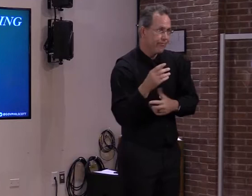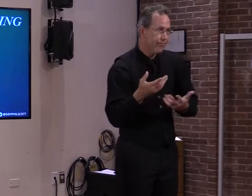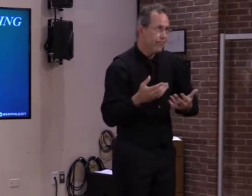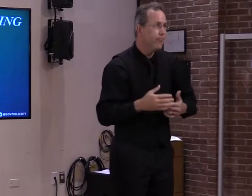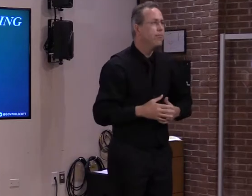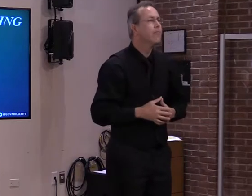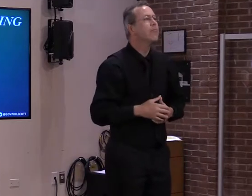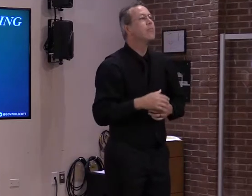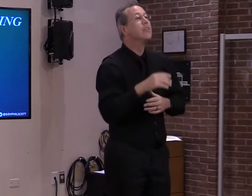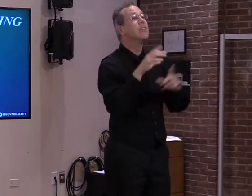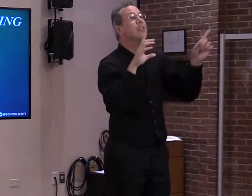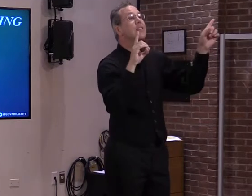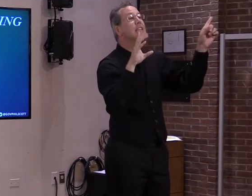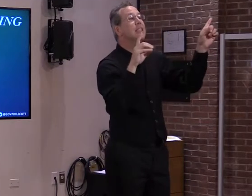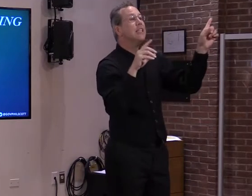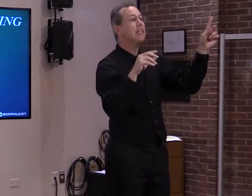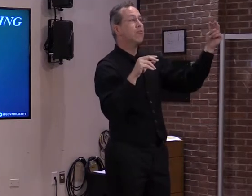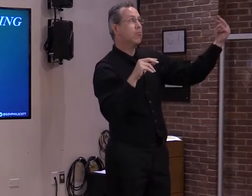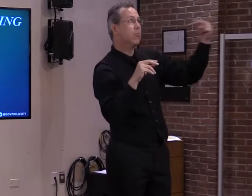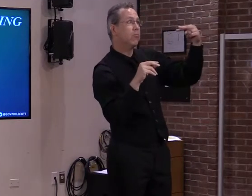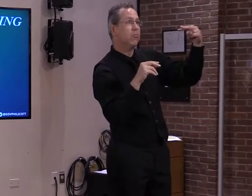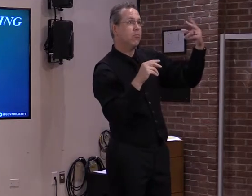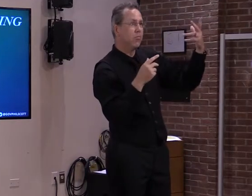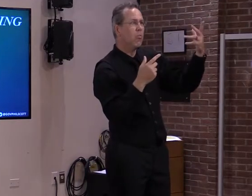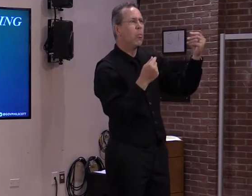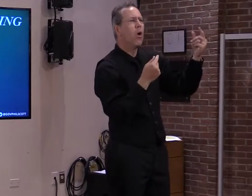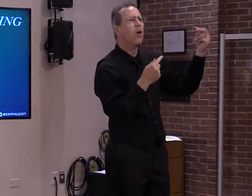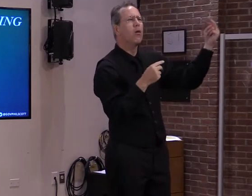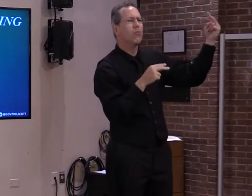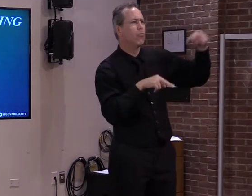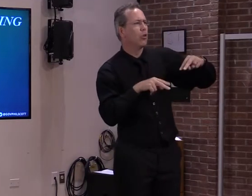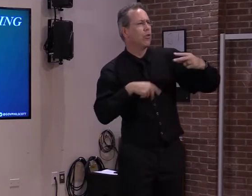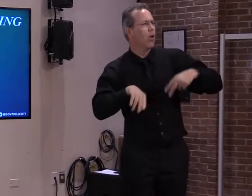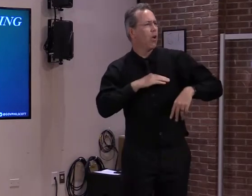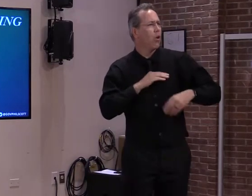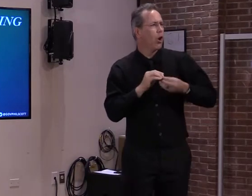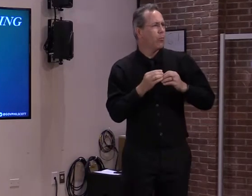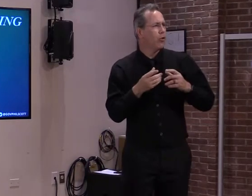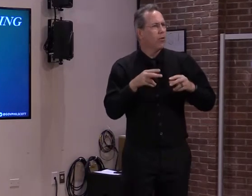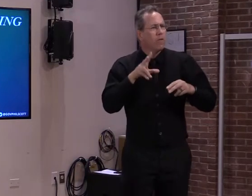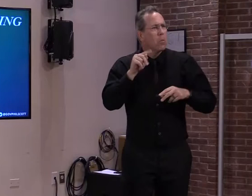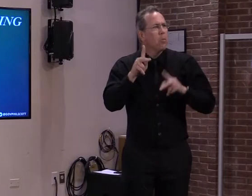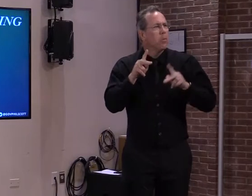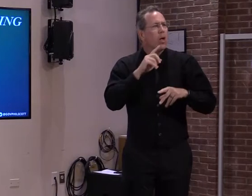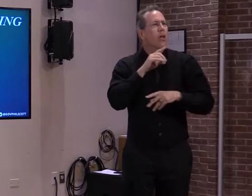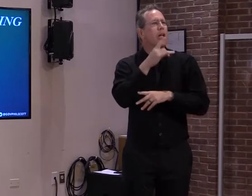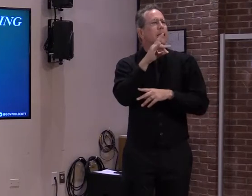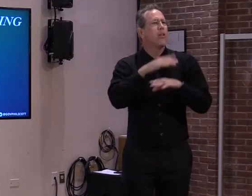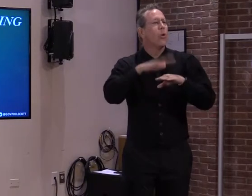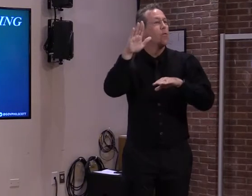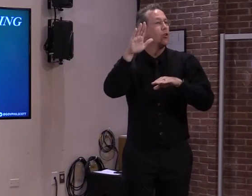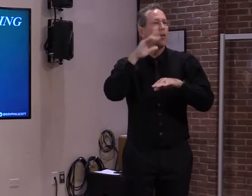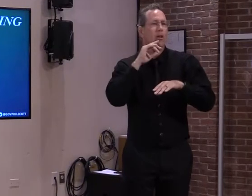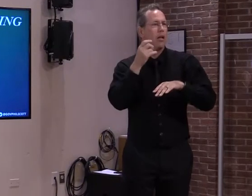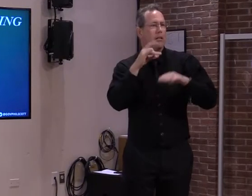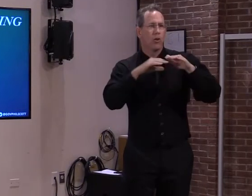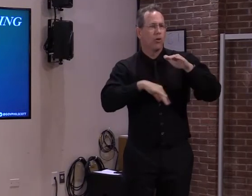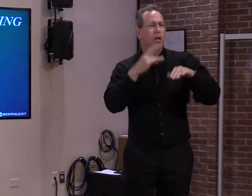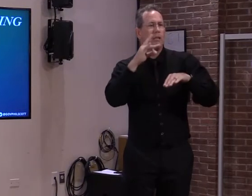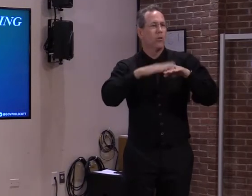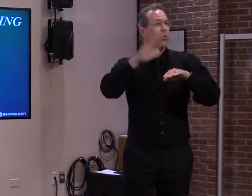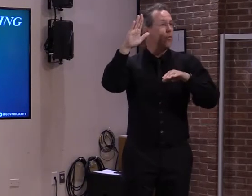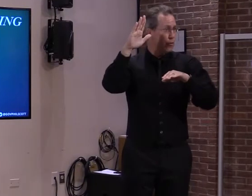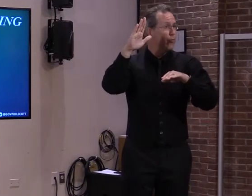uses in tracking Vermonters 18 plus with at least one dose is